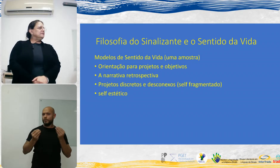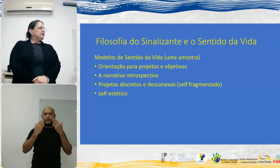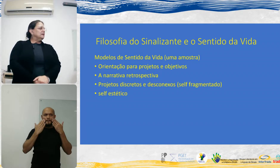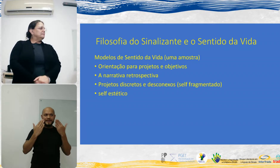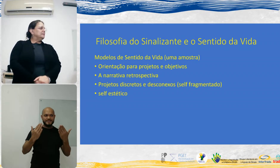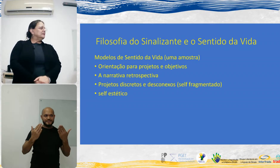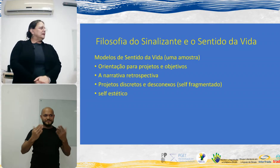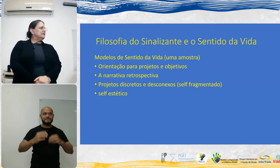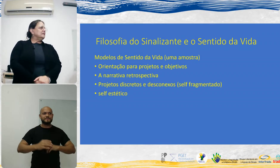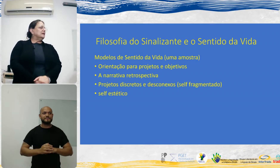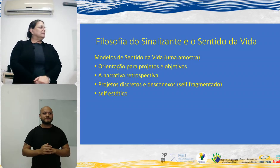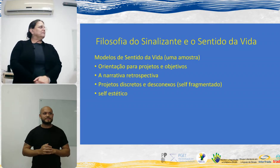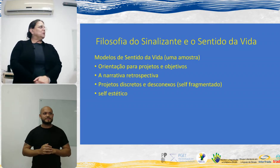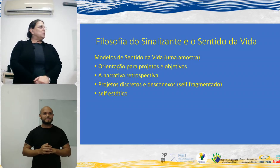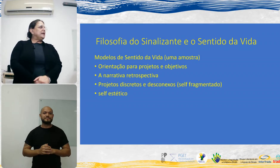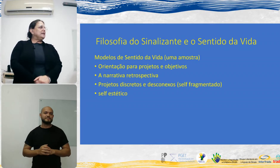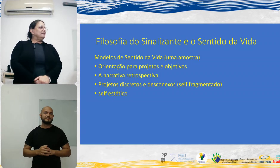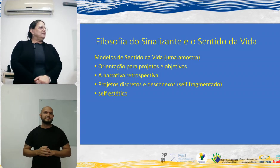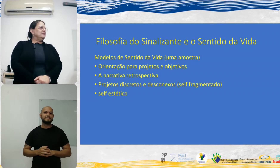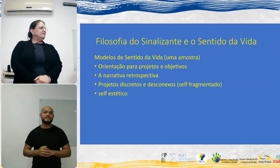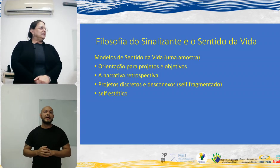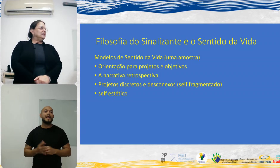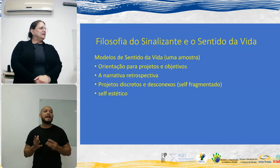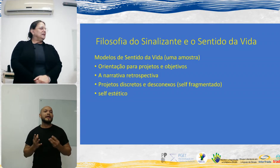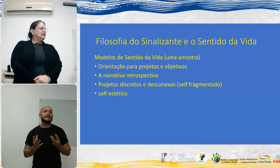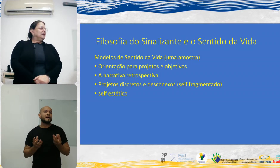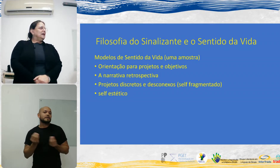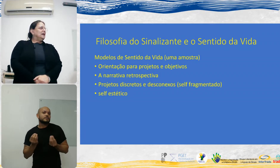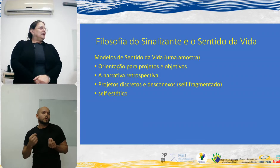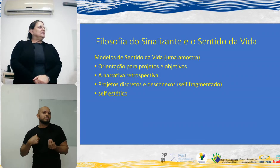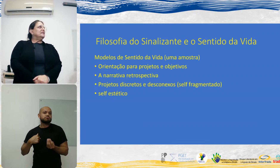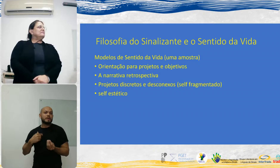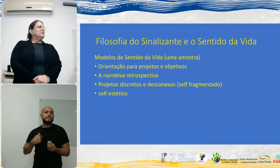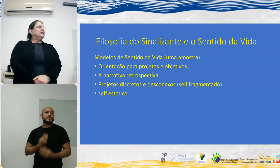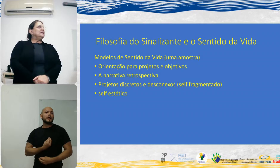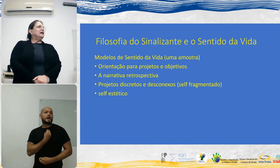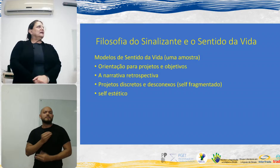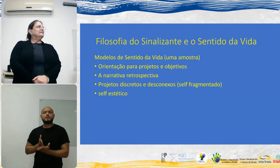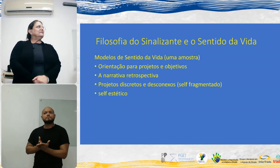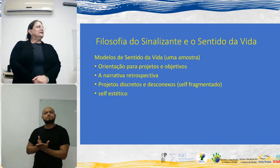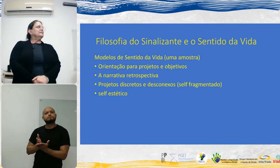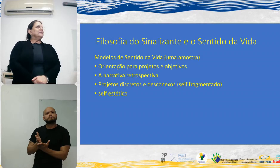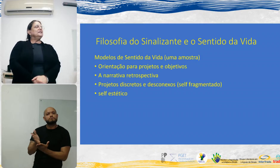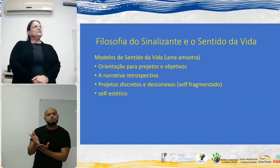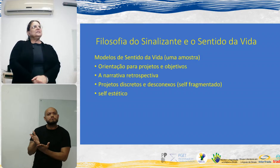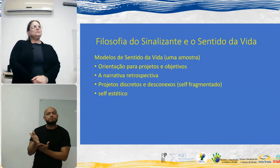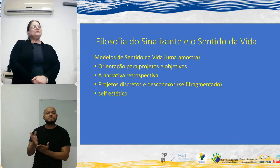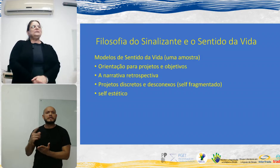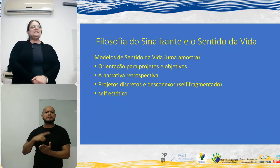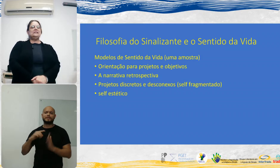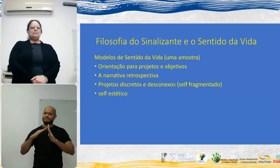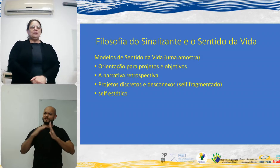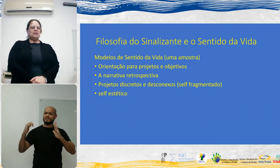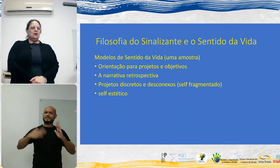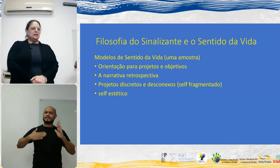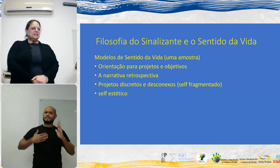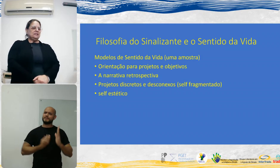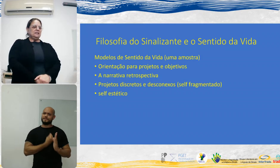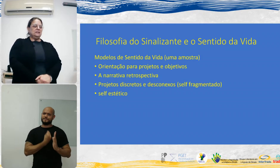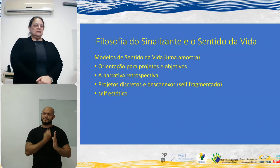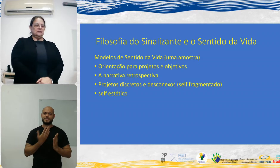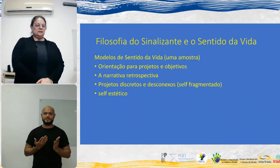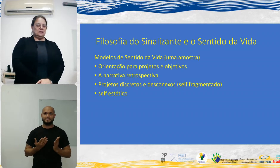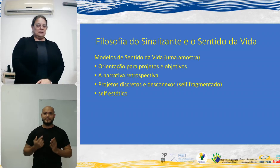will develop a way of living, and they might have, I just was reading about an